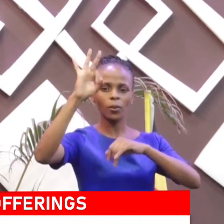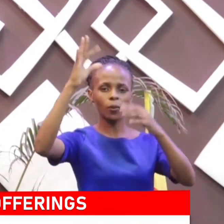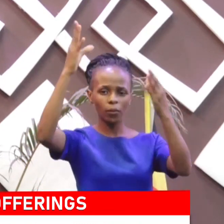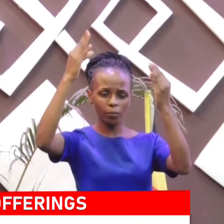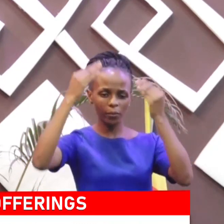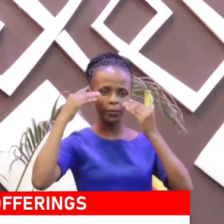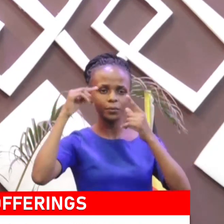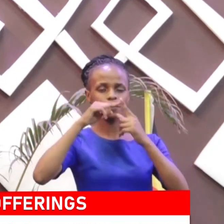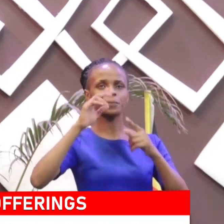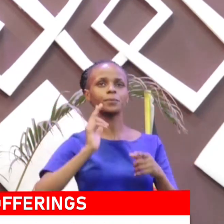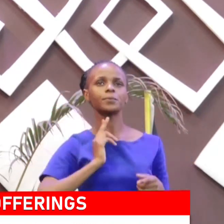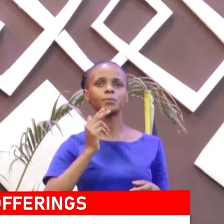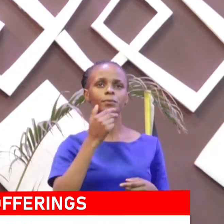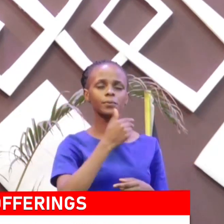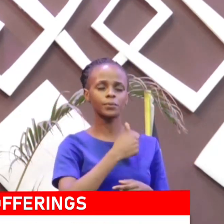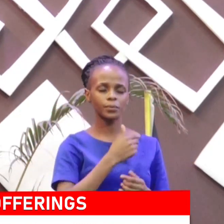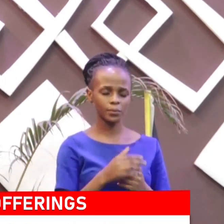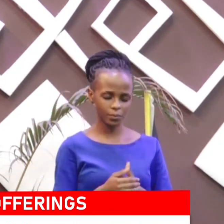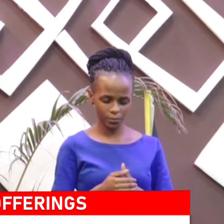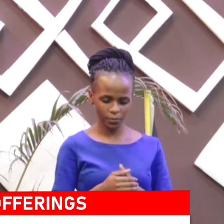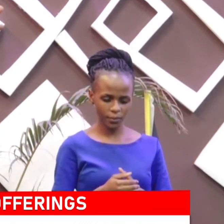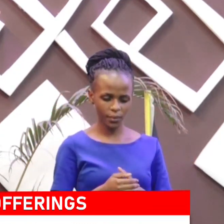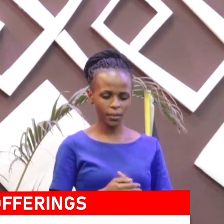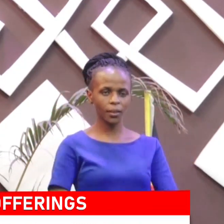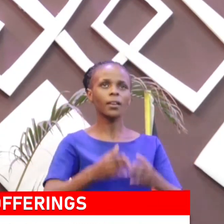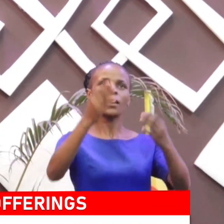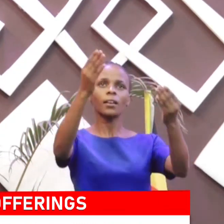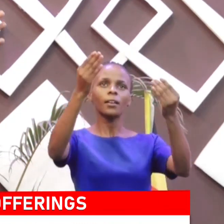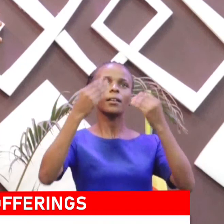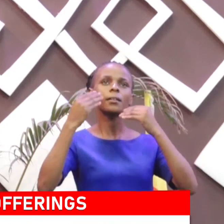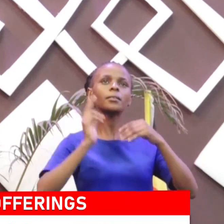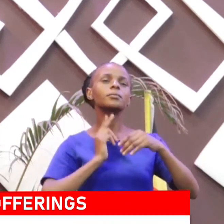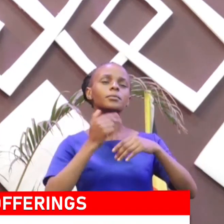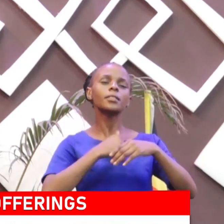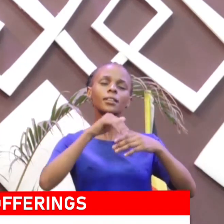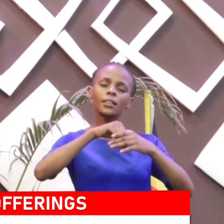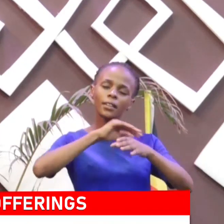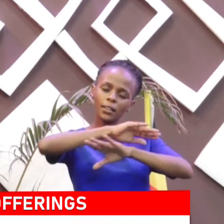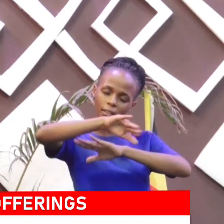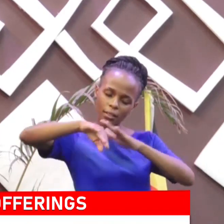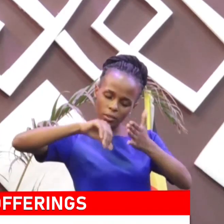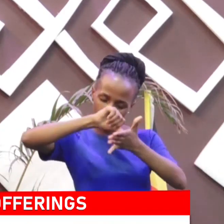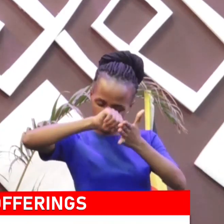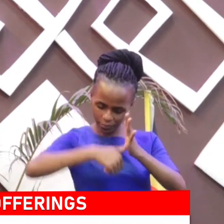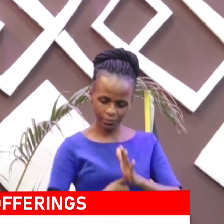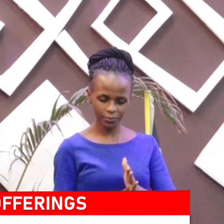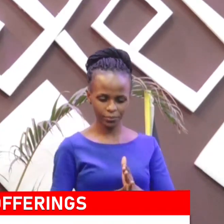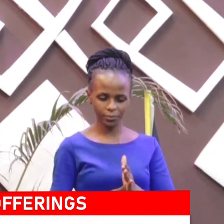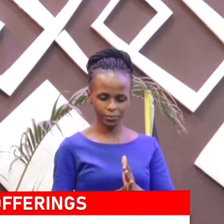your mighty hand of provision to us, that you will provide in